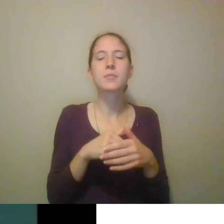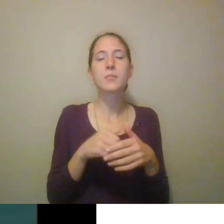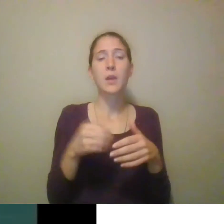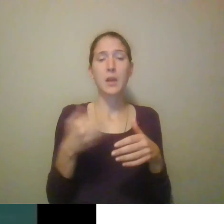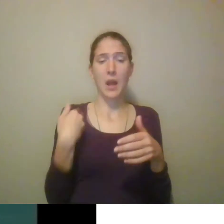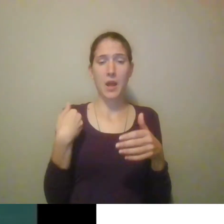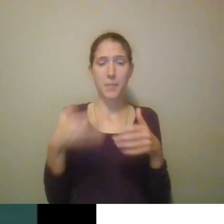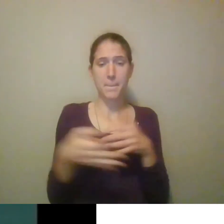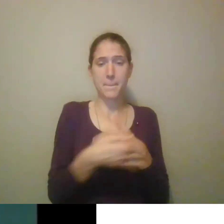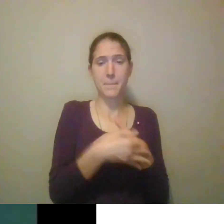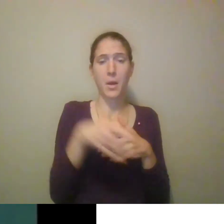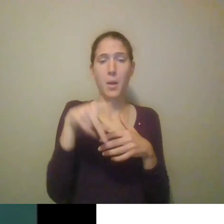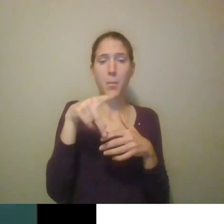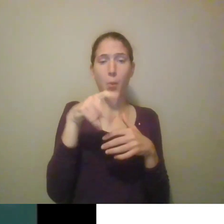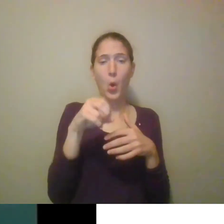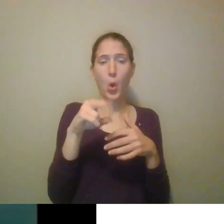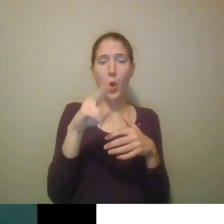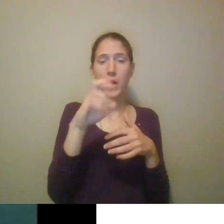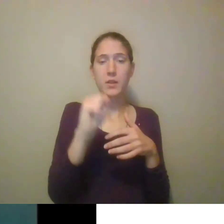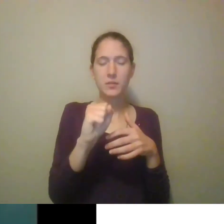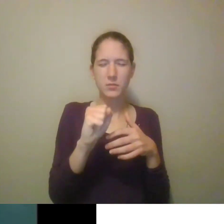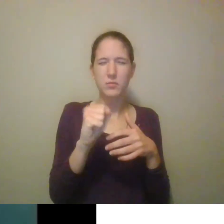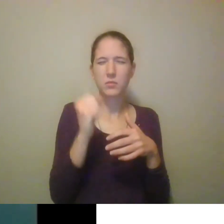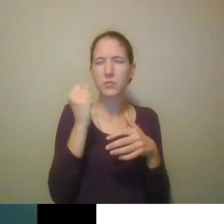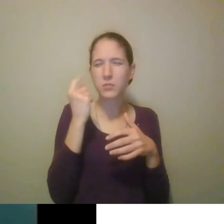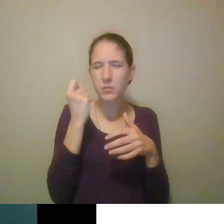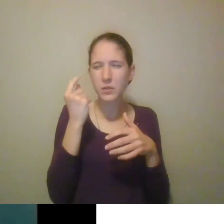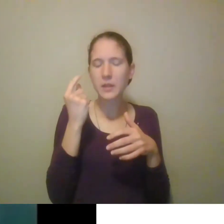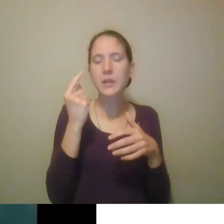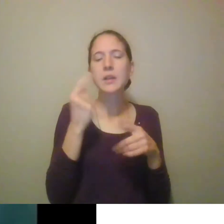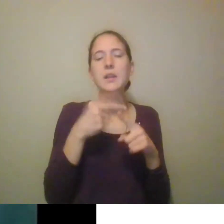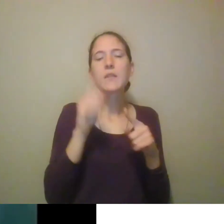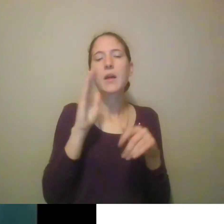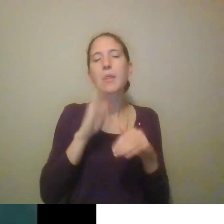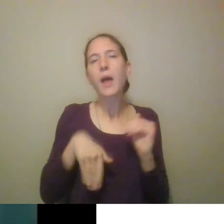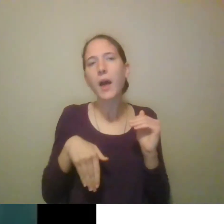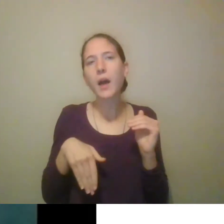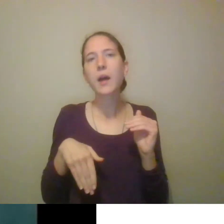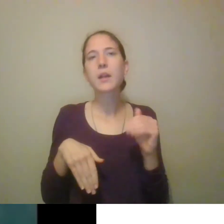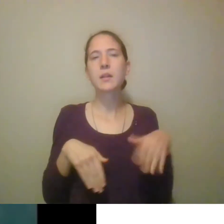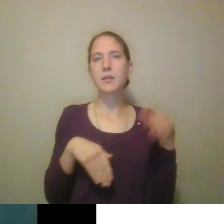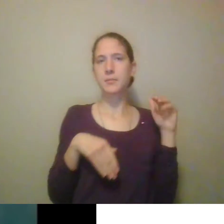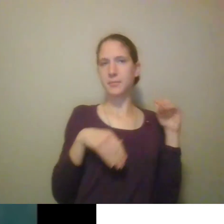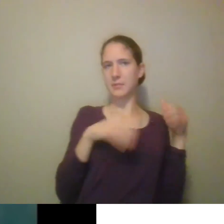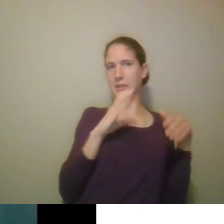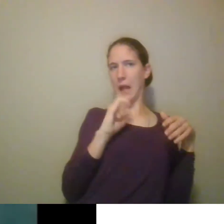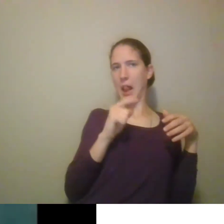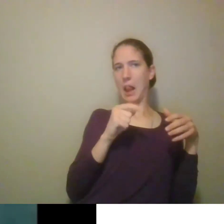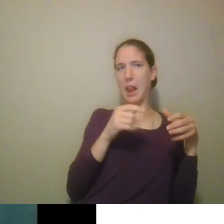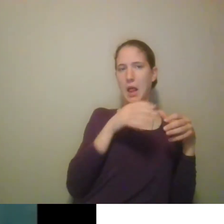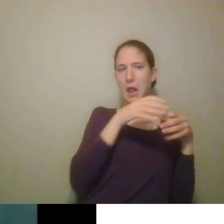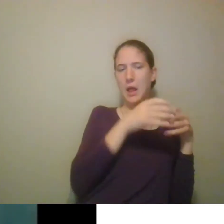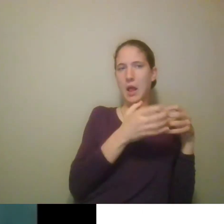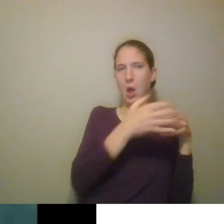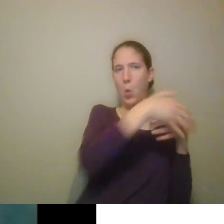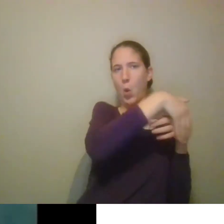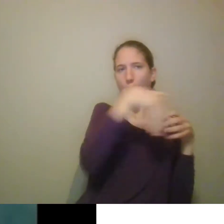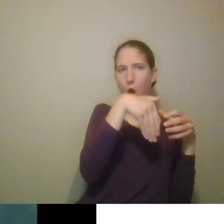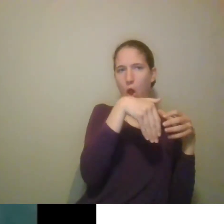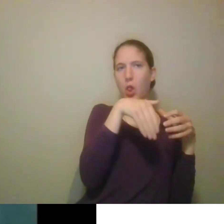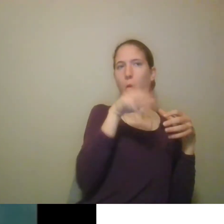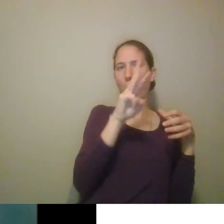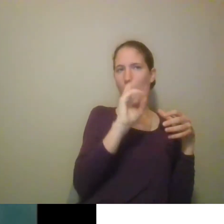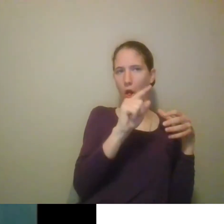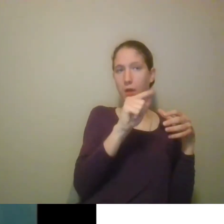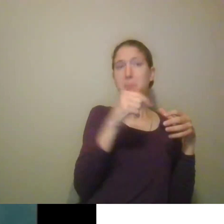But these pores are different than, for example, the pores you'll see in the cell wall. The cell wall has pores also, because material has to get through the cell